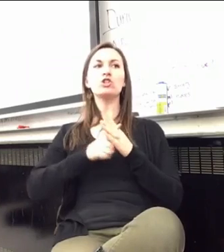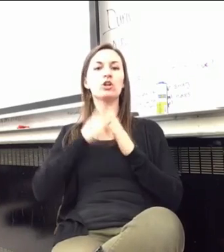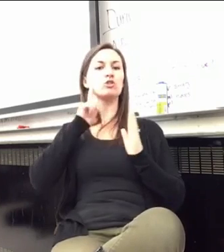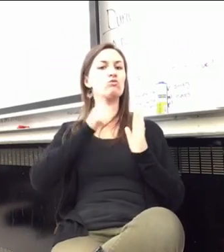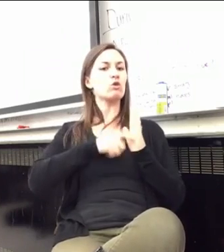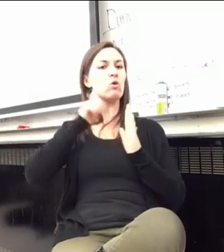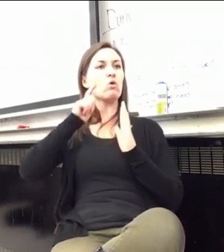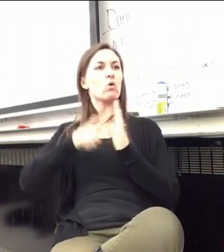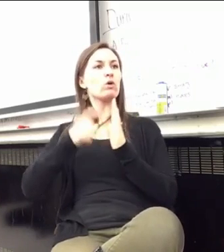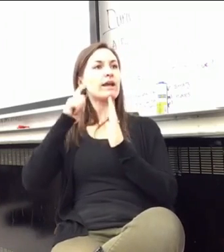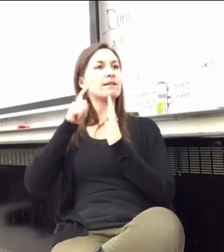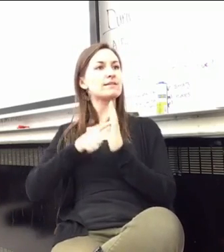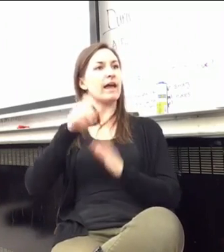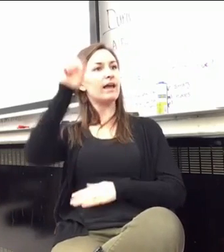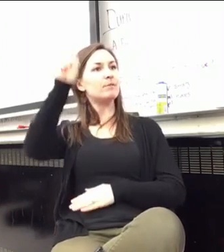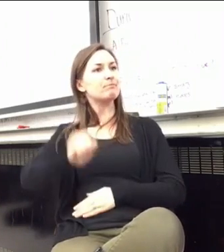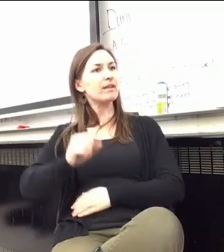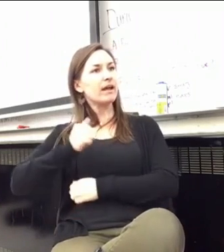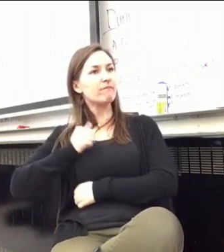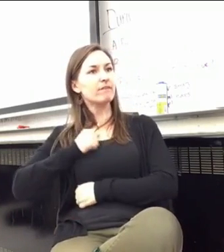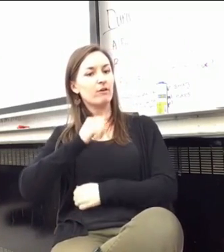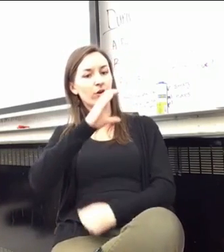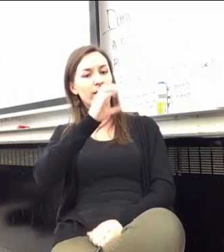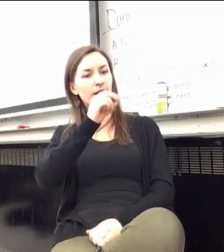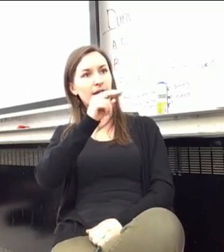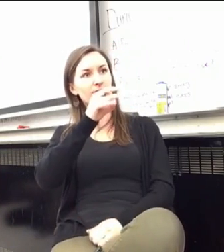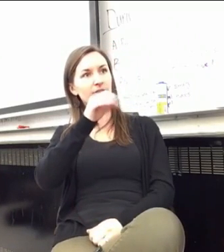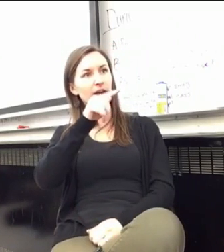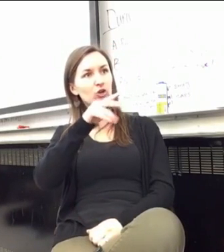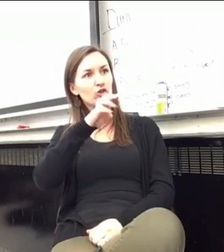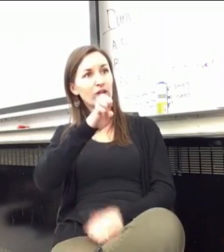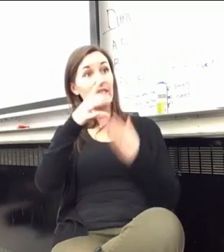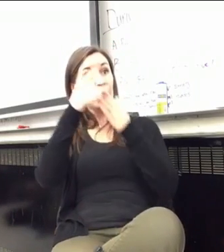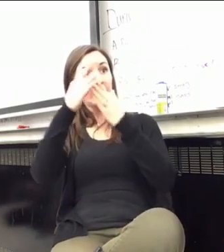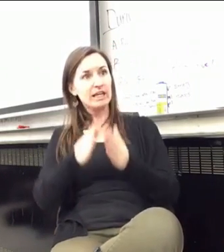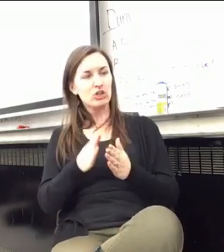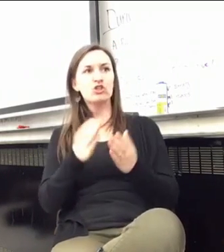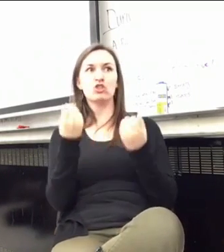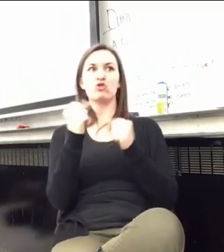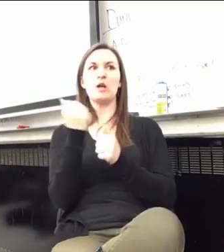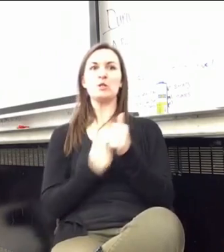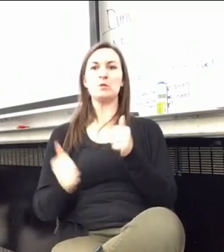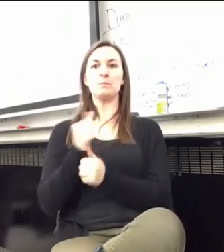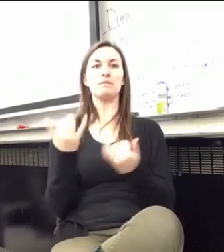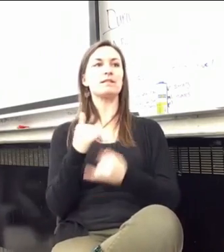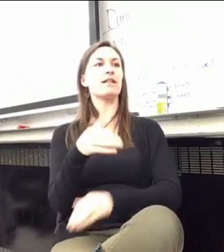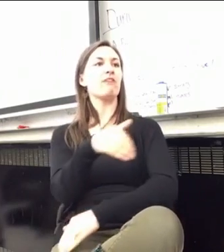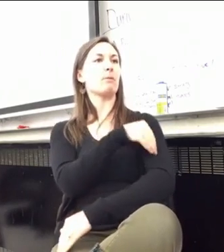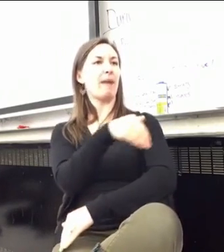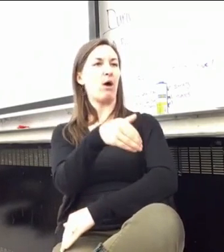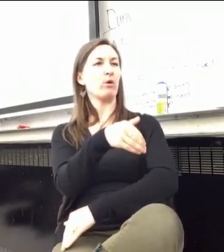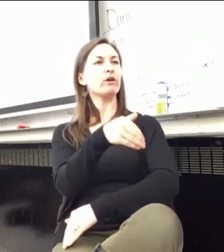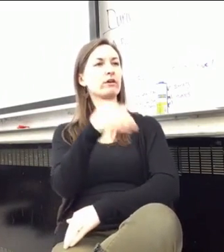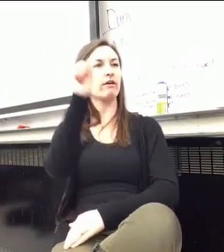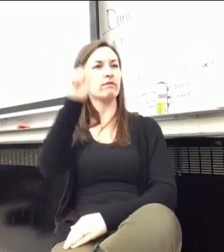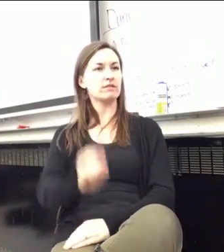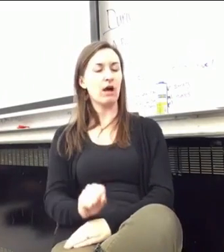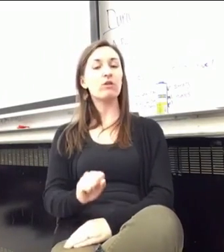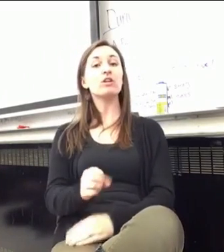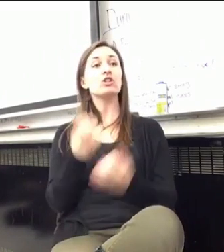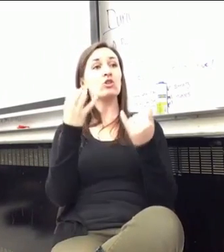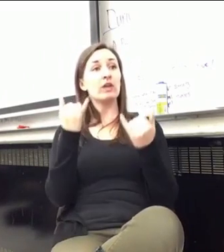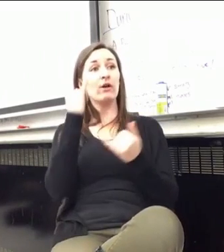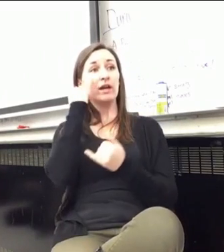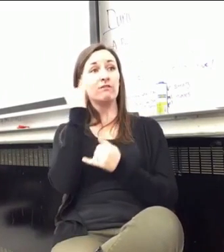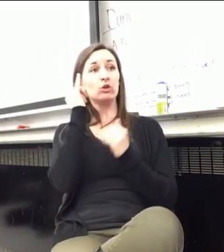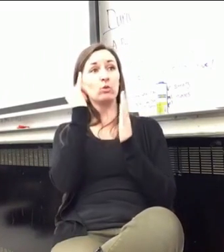Confederate leaders wanting some more power in the South. Now, this next box, if you will draw a